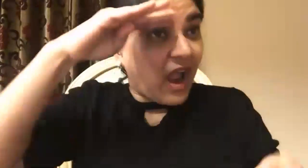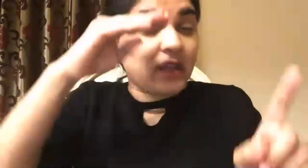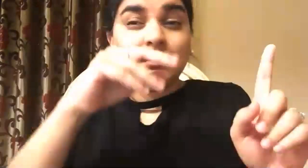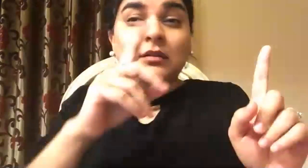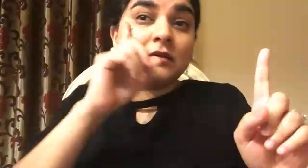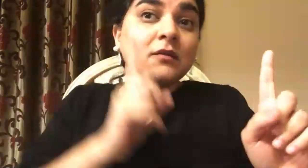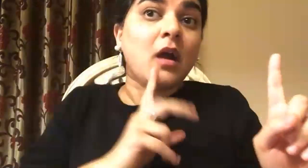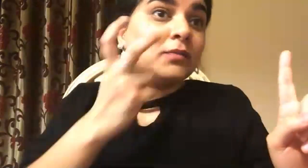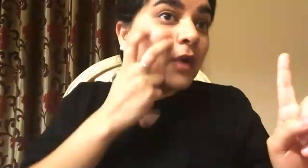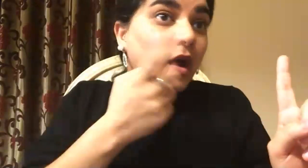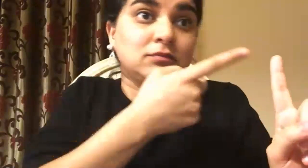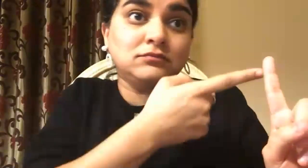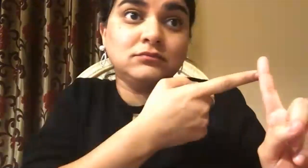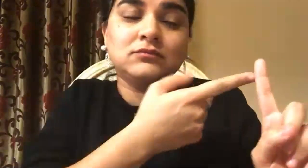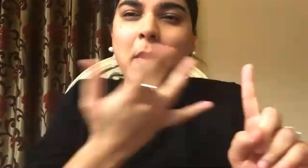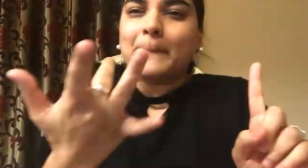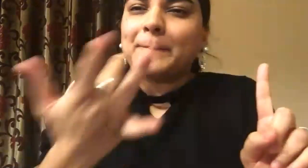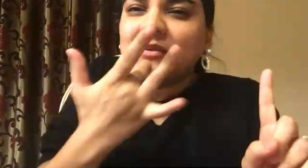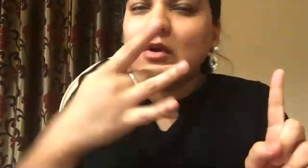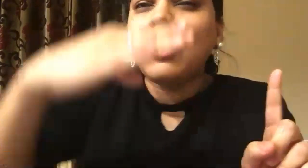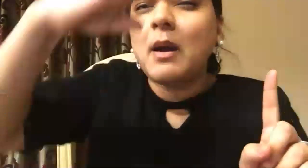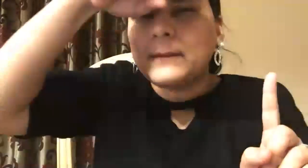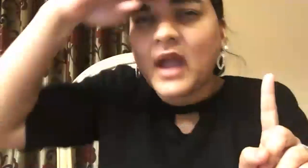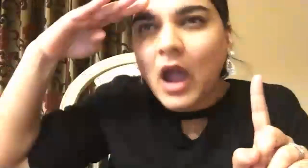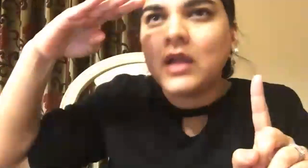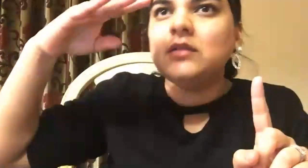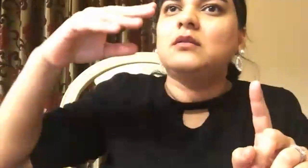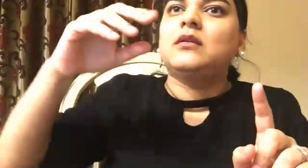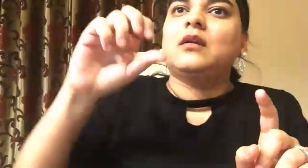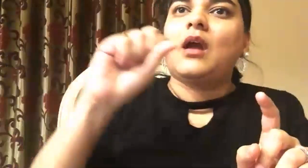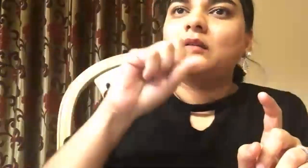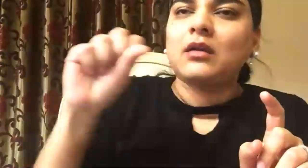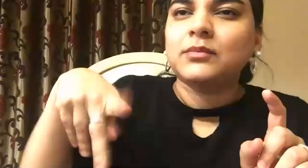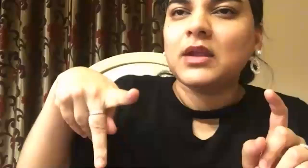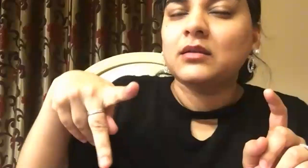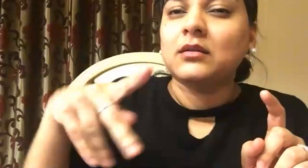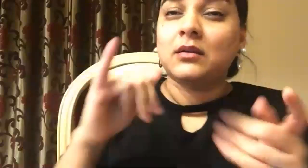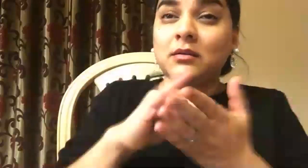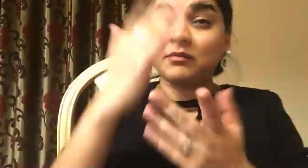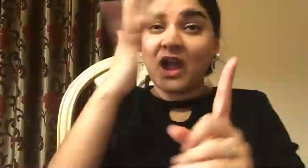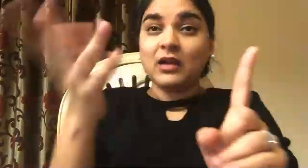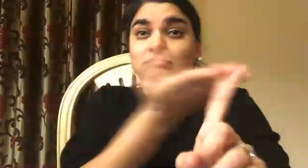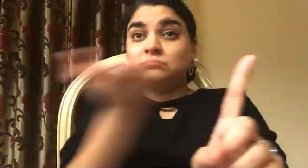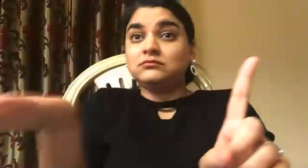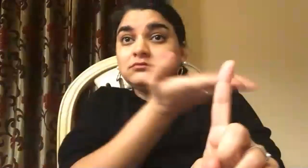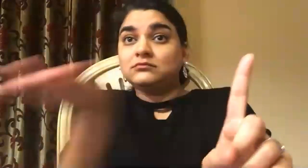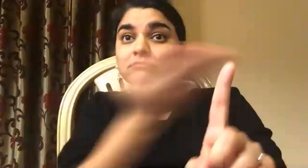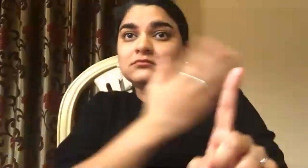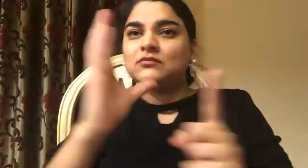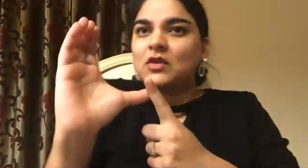identity. If you're Black, as a Black deaf-blind individual, you prefer a Black SSP as well, for